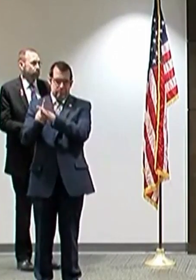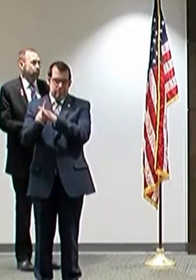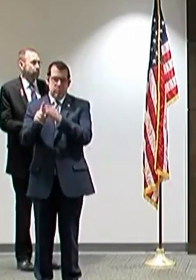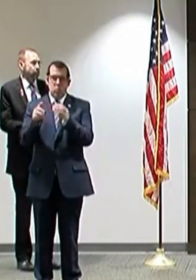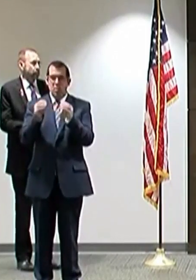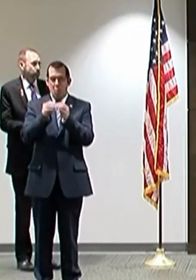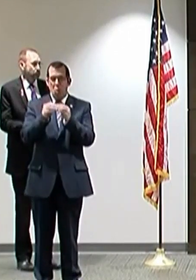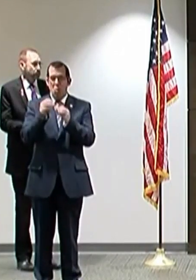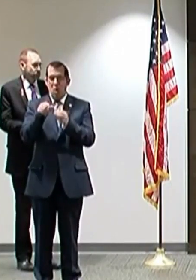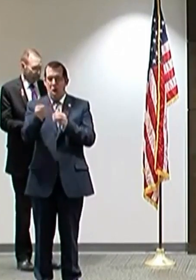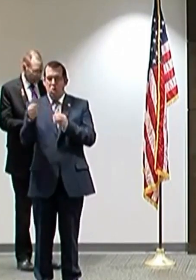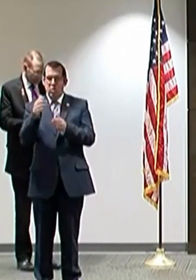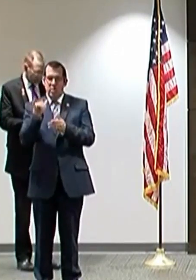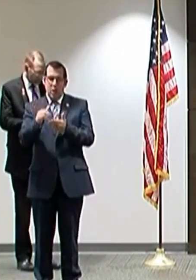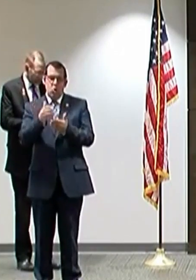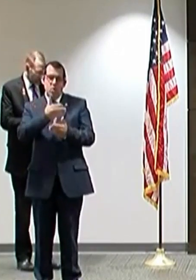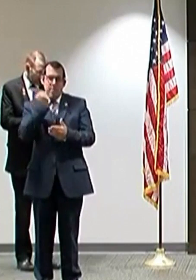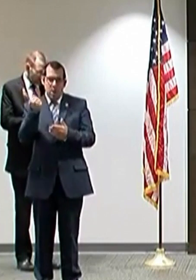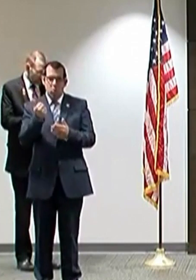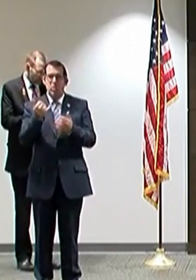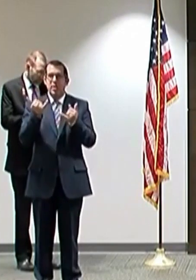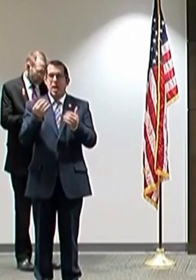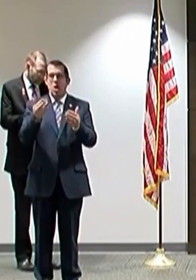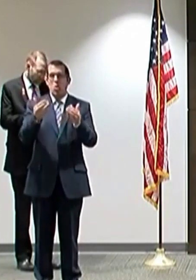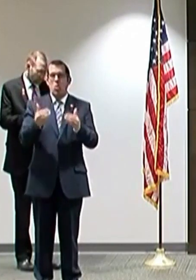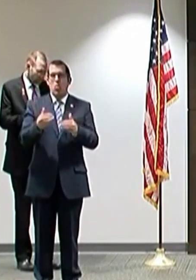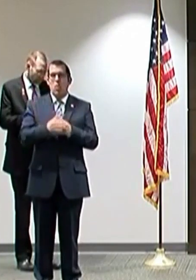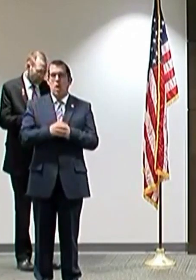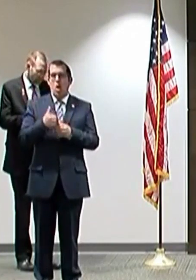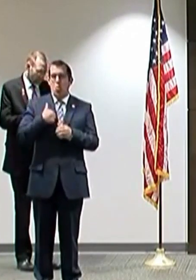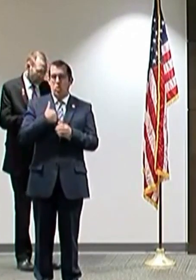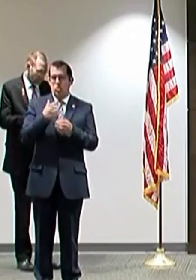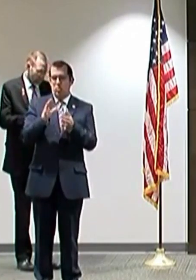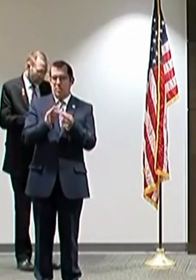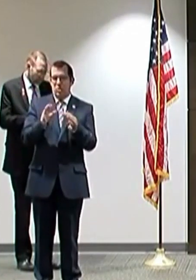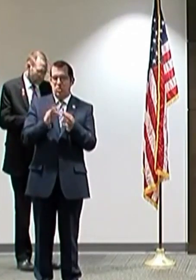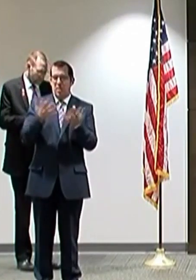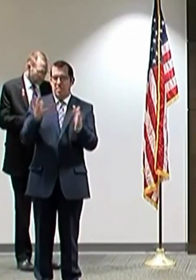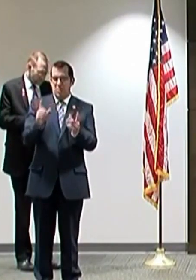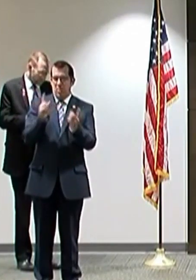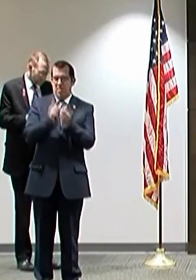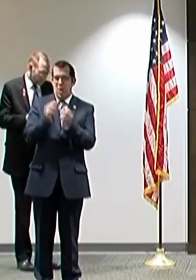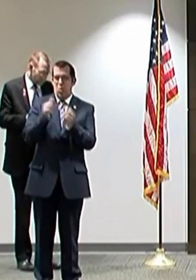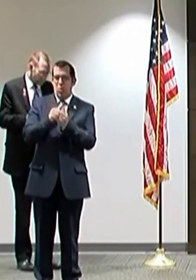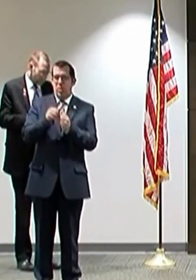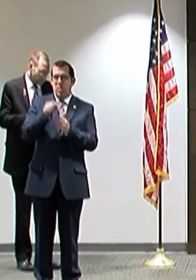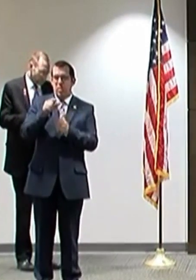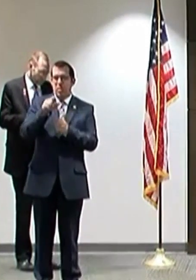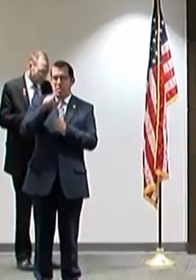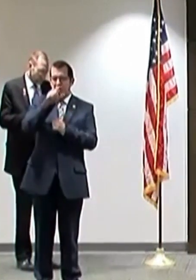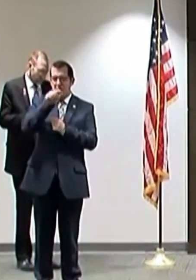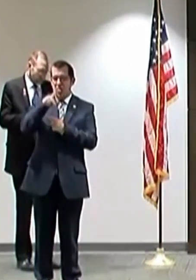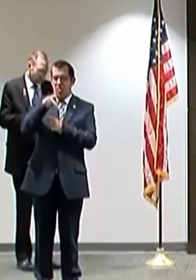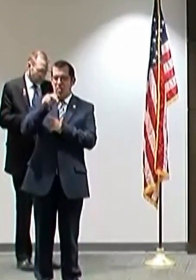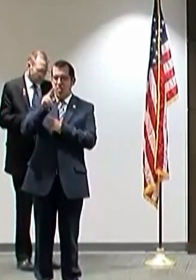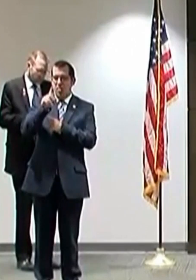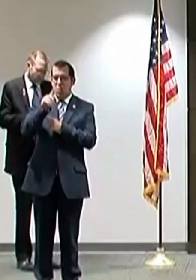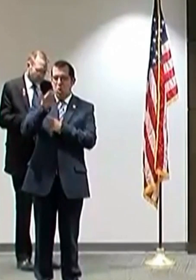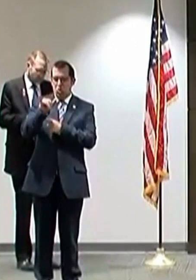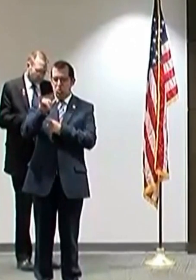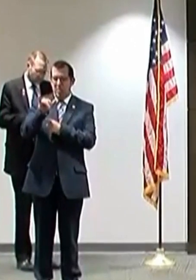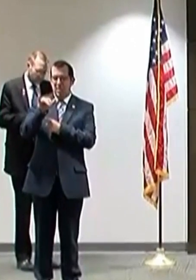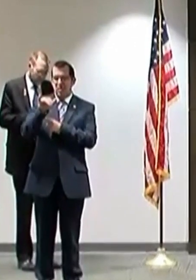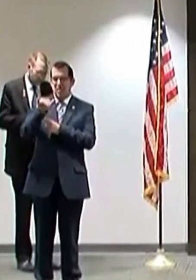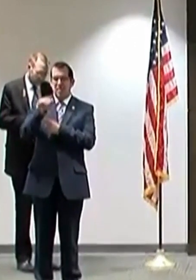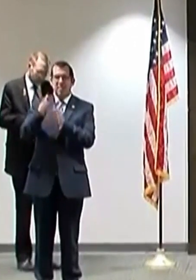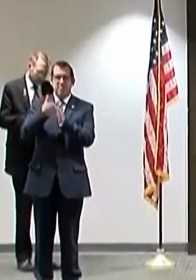doing a little bit better. With that, let me I also met with the poultry industry leaders today, some of them, not all